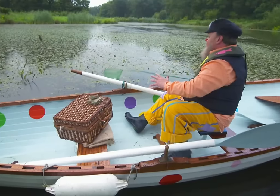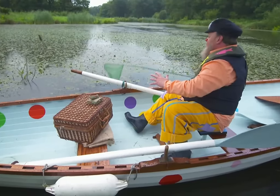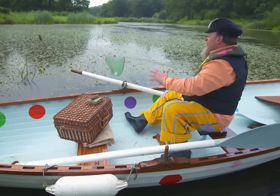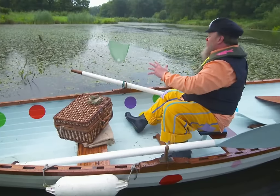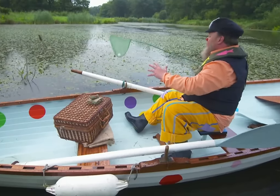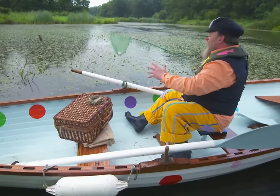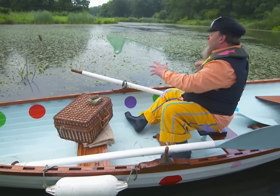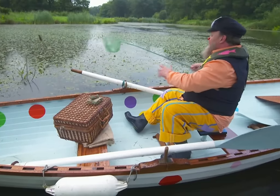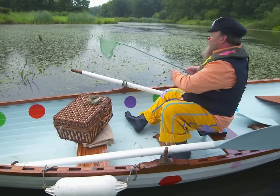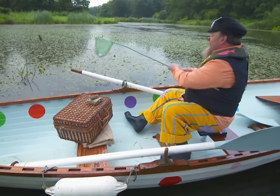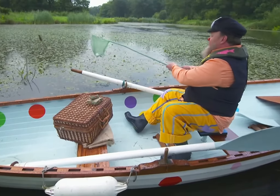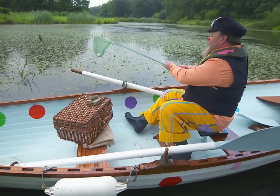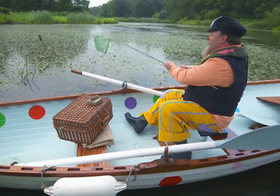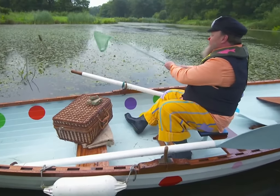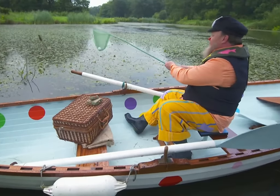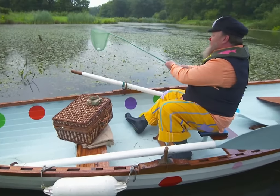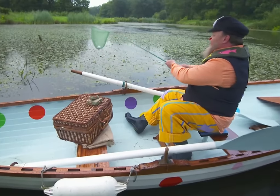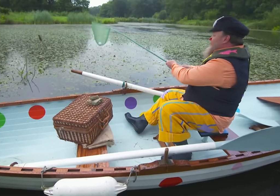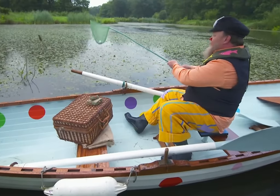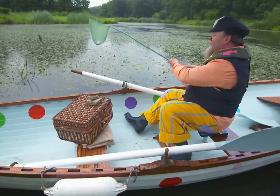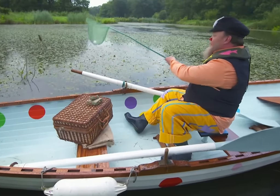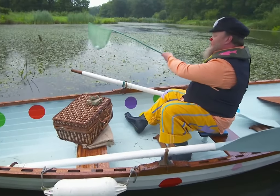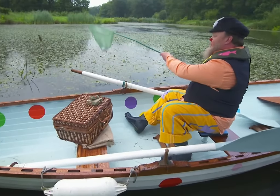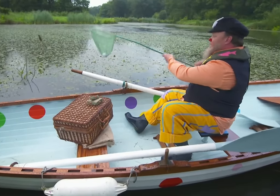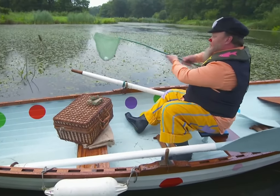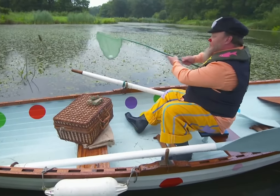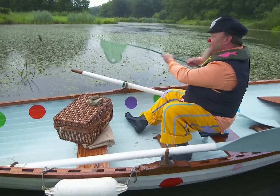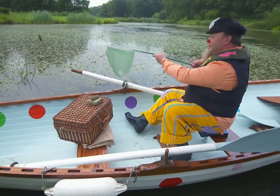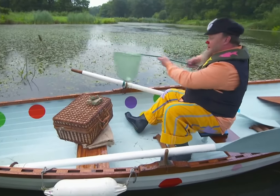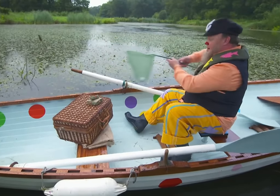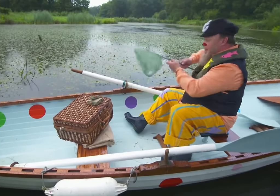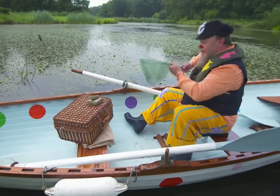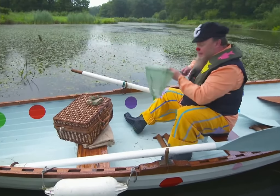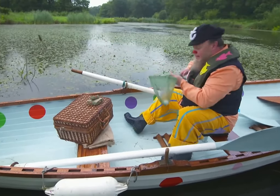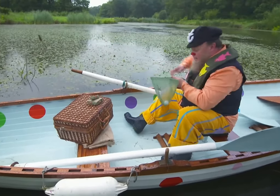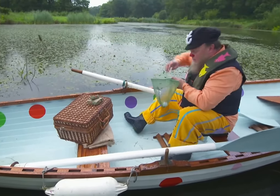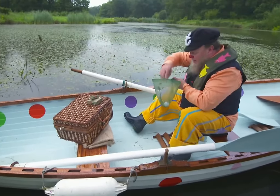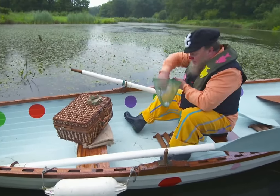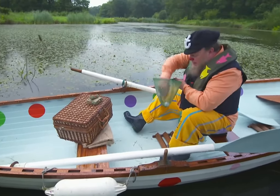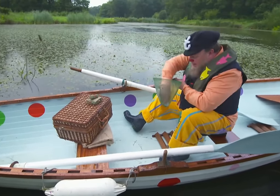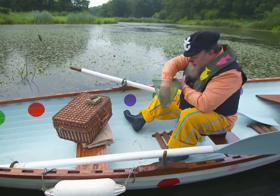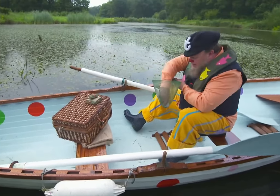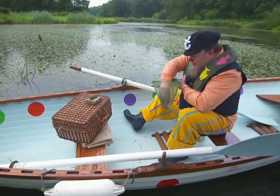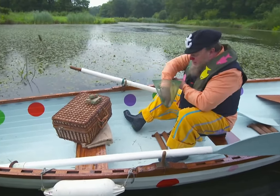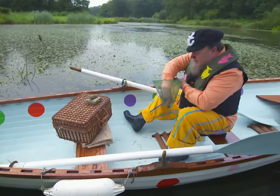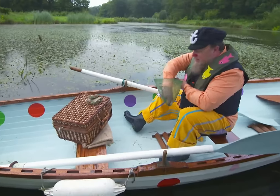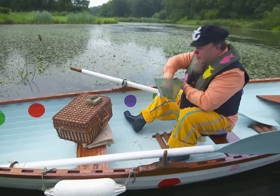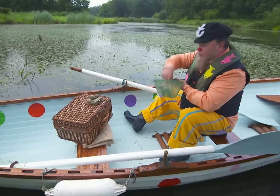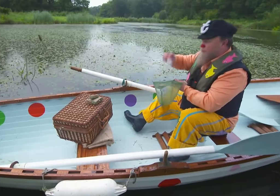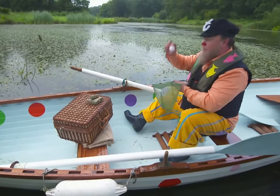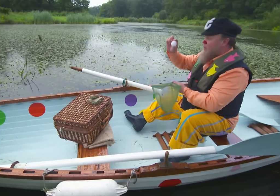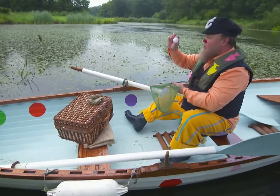Oh, hang on a minute, I caught something. Ooh, it's a big one. Oh, hang on a minute. A golf